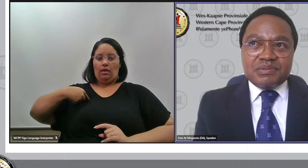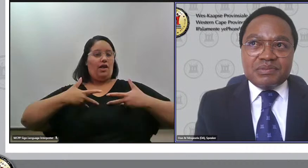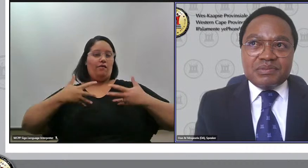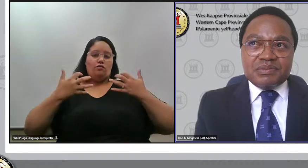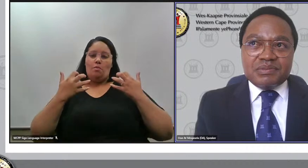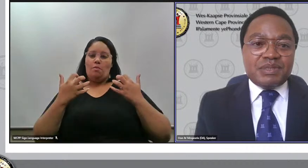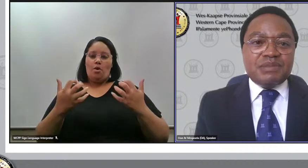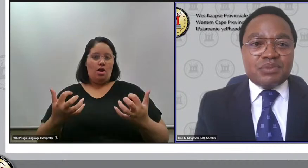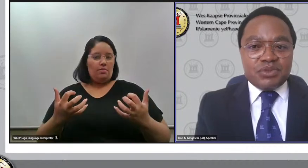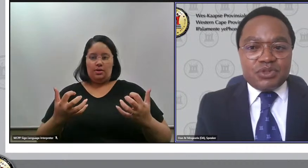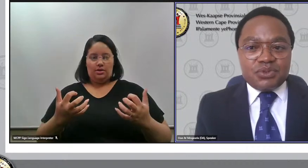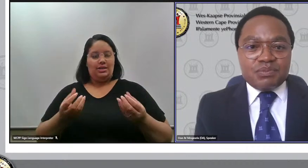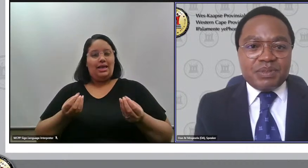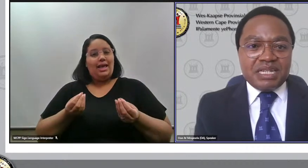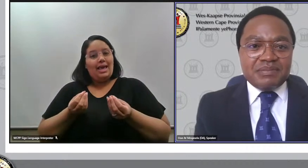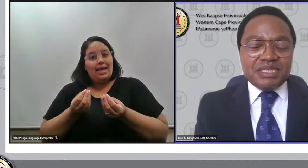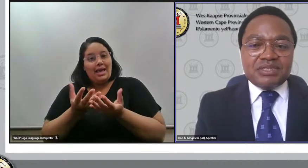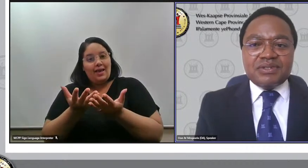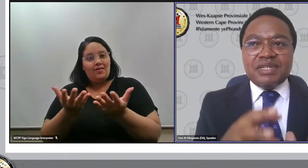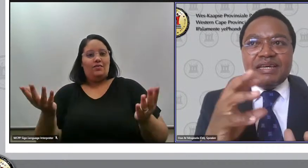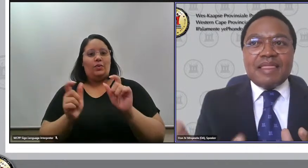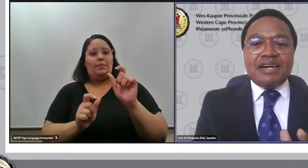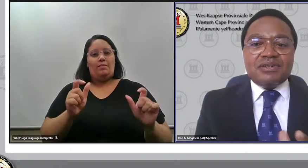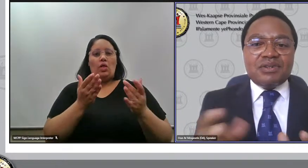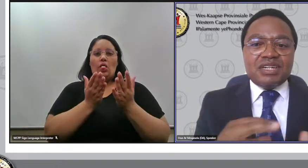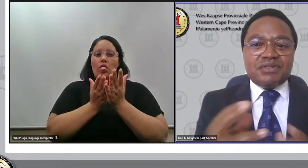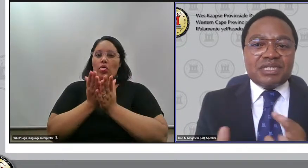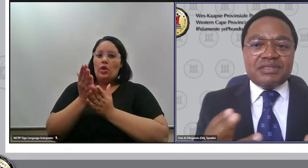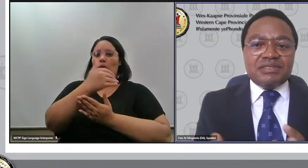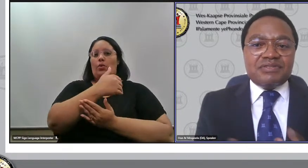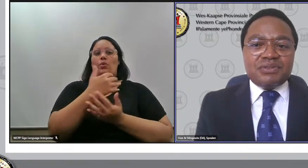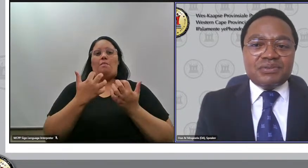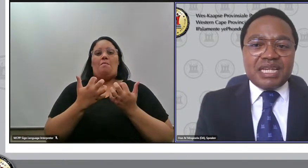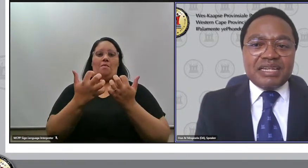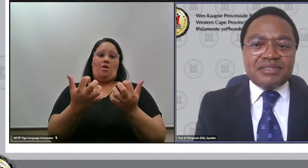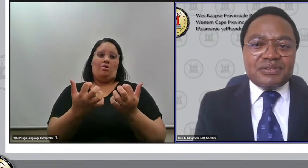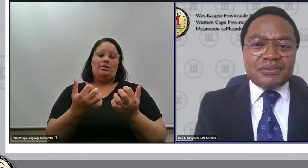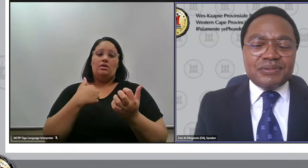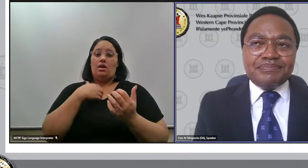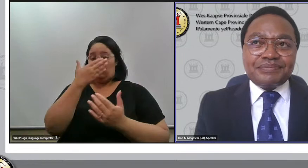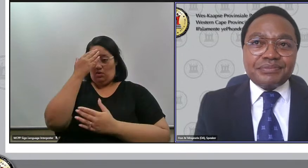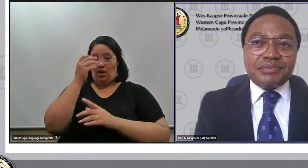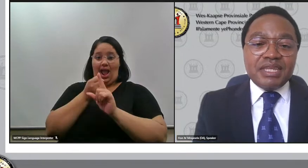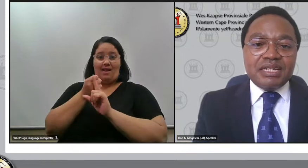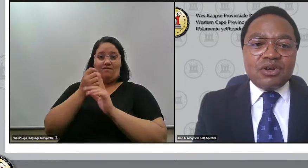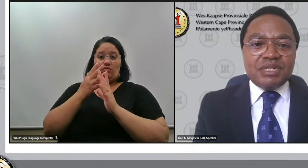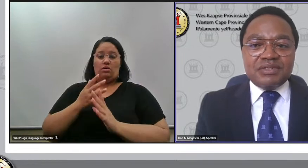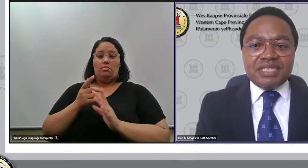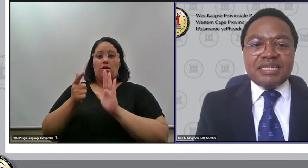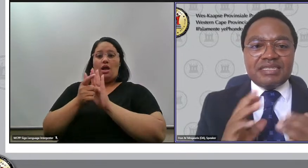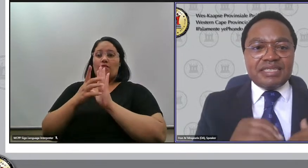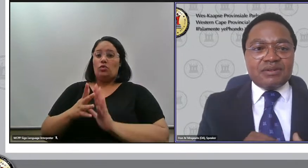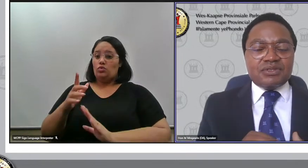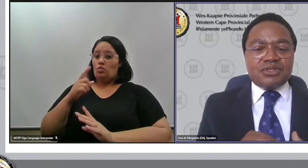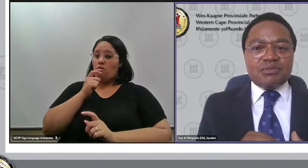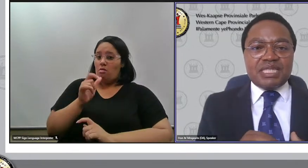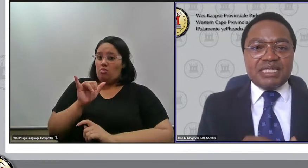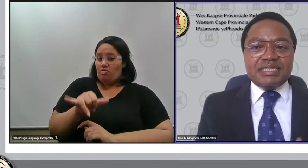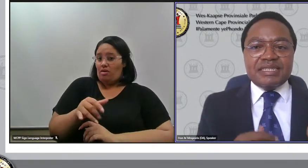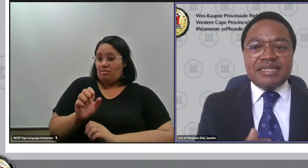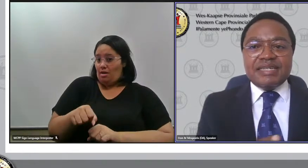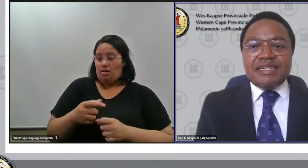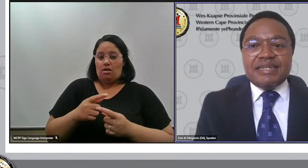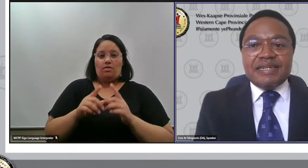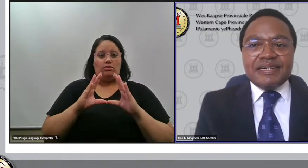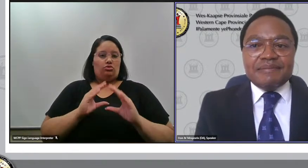se, but it's given to the people through parliament. So I don't know, advocate, if you would like to comment on that, and then I'll stop